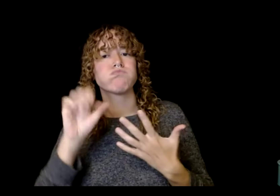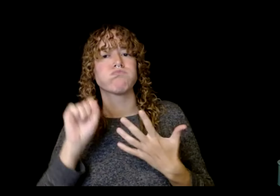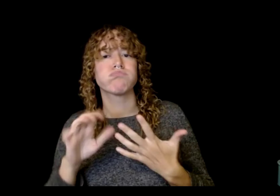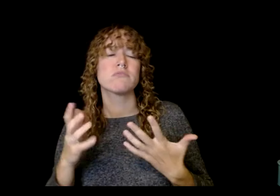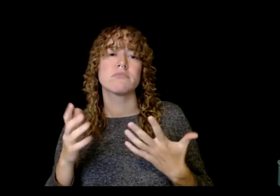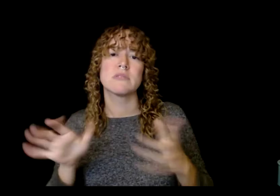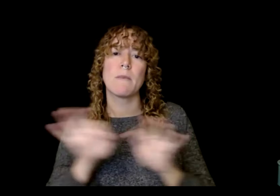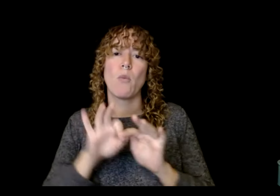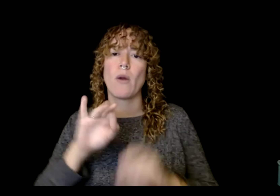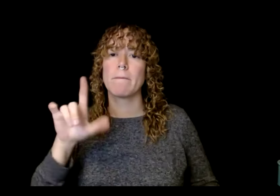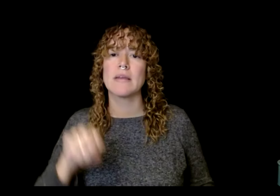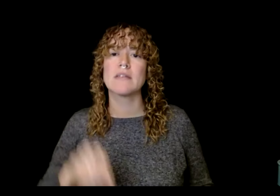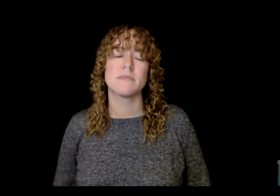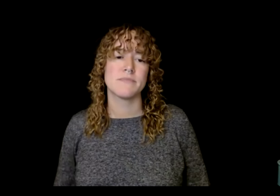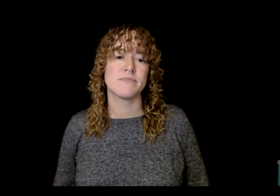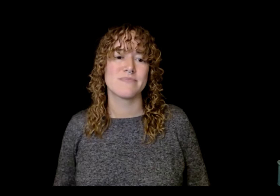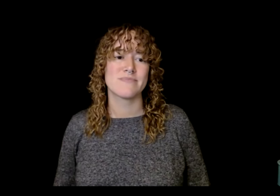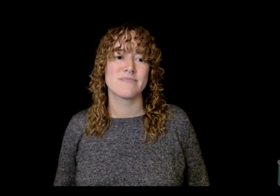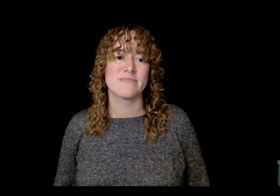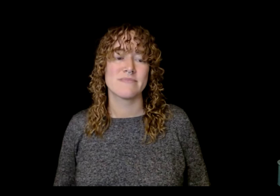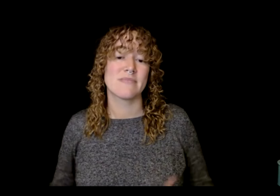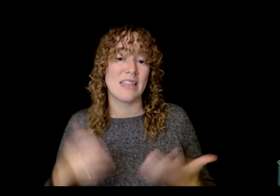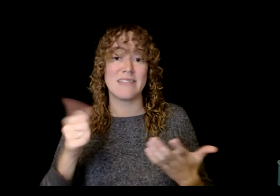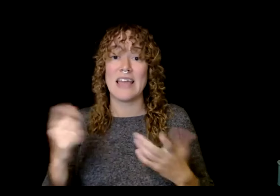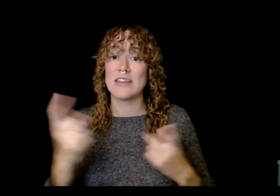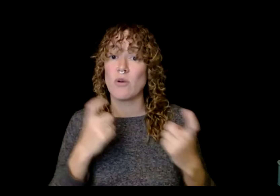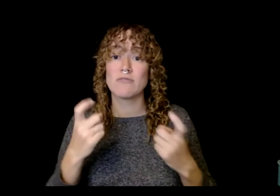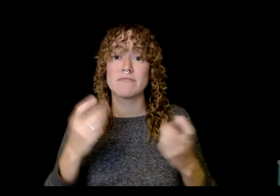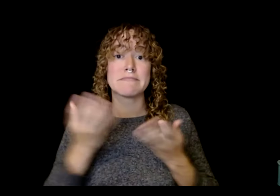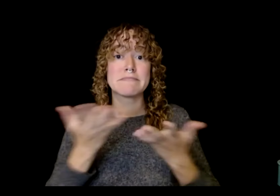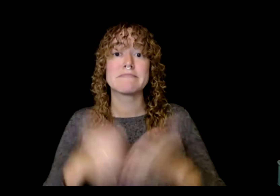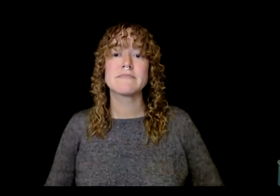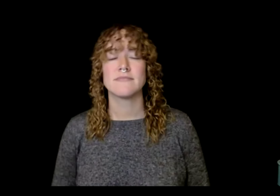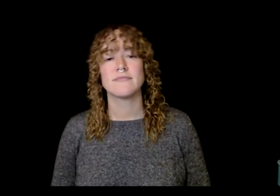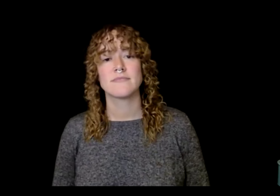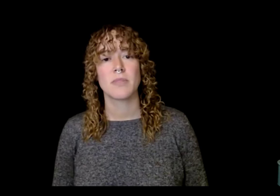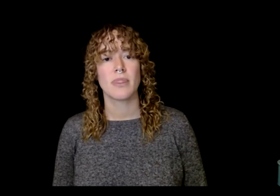at. And with that, I'm happy to take any questions you may have.